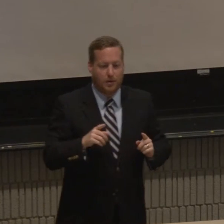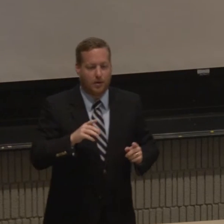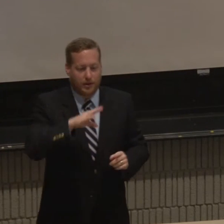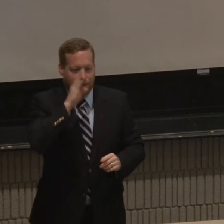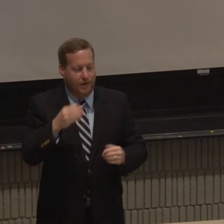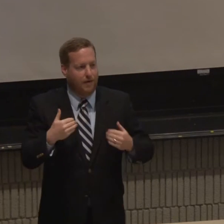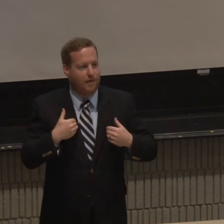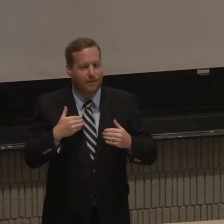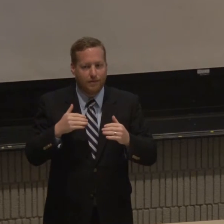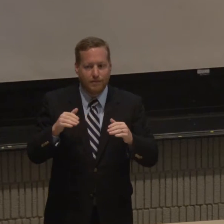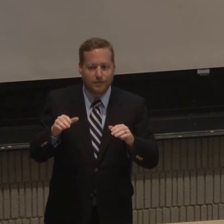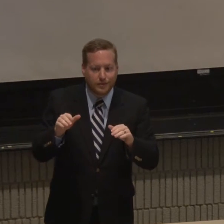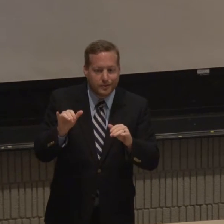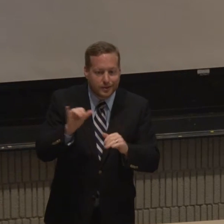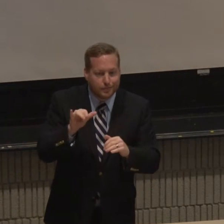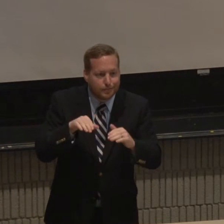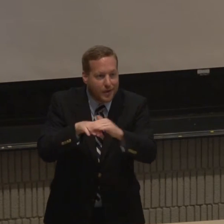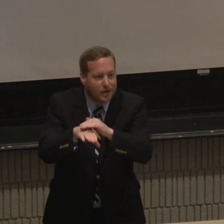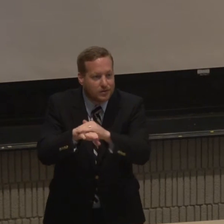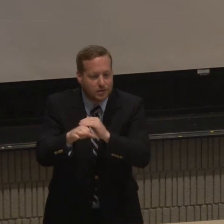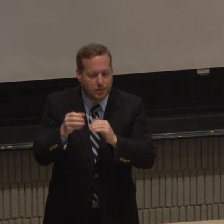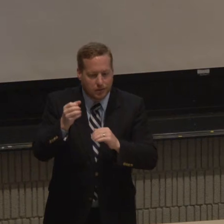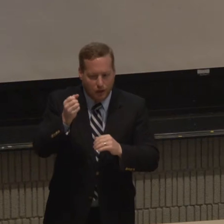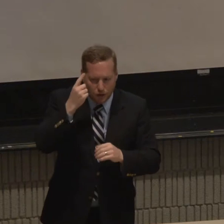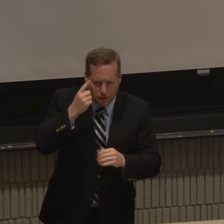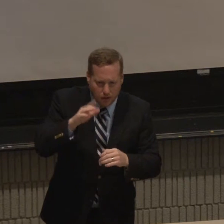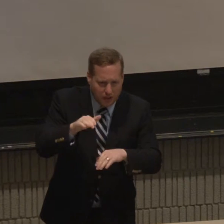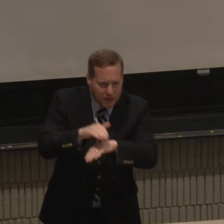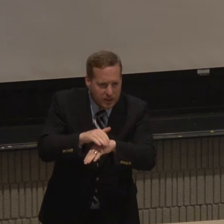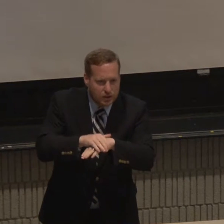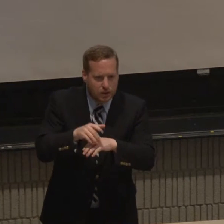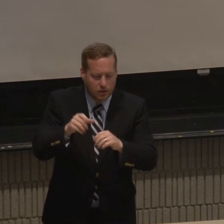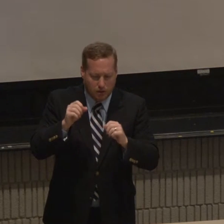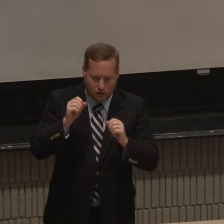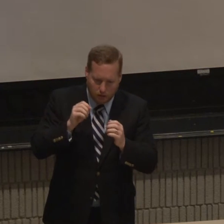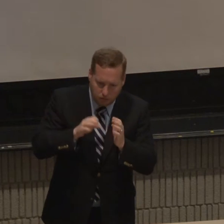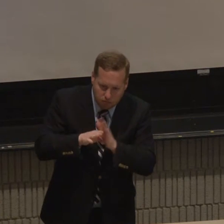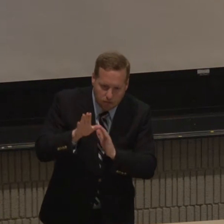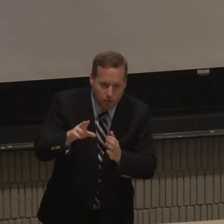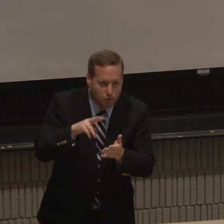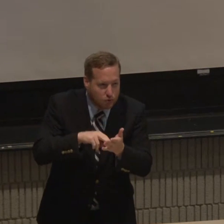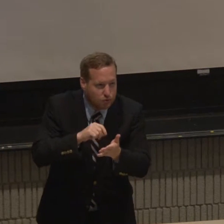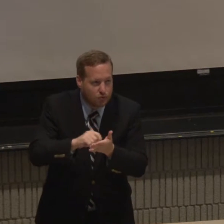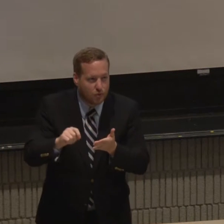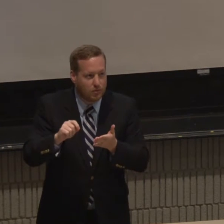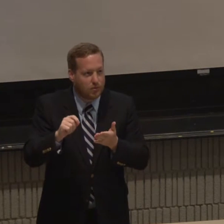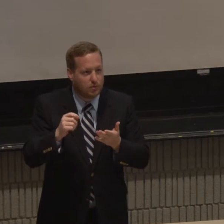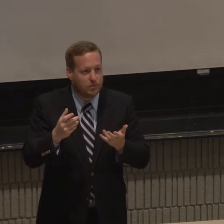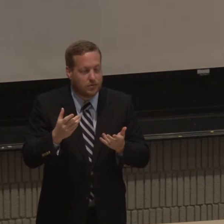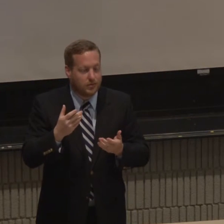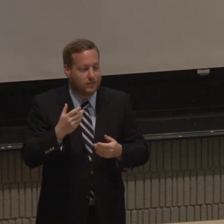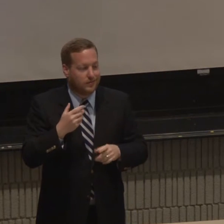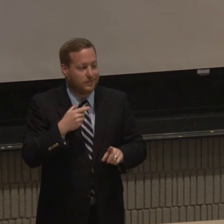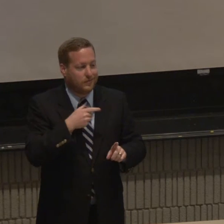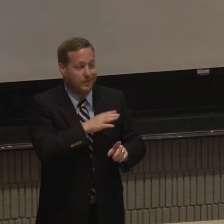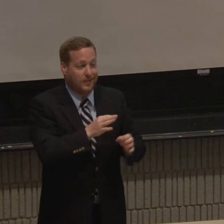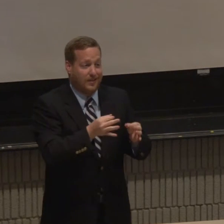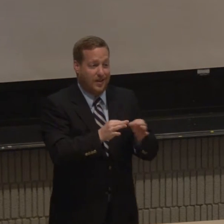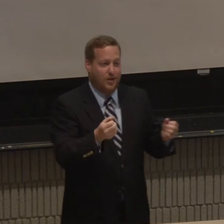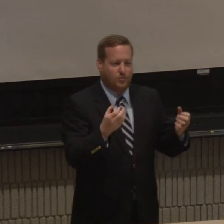able to understand everything in ASL, but they've never had similar access to English and never developed that same kind